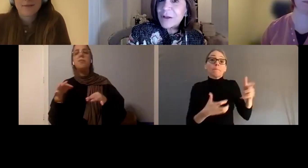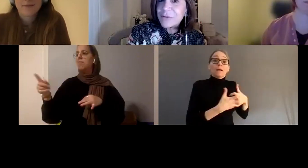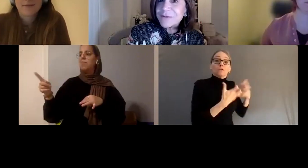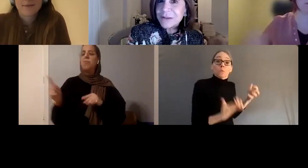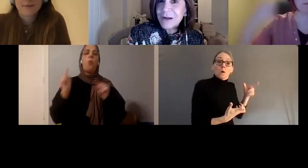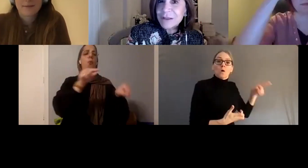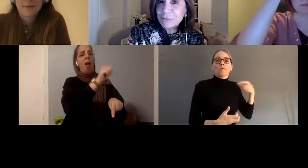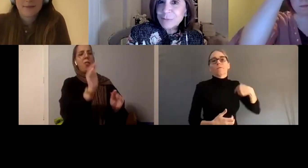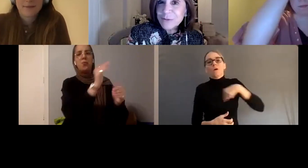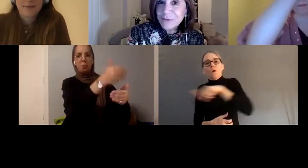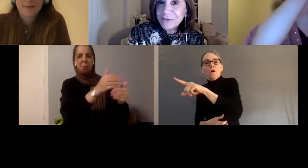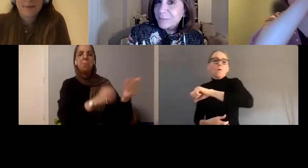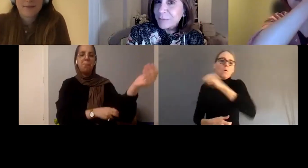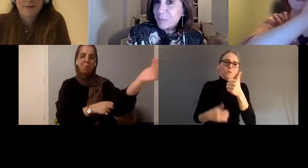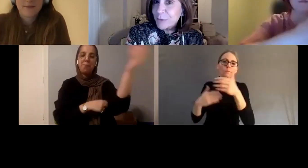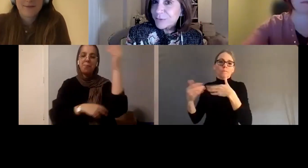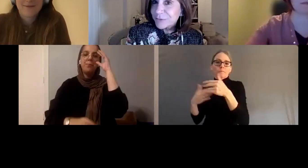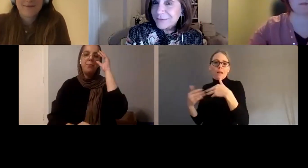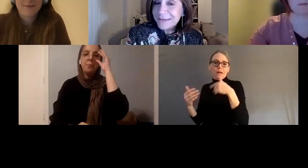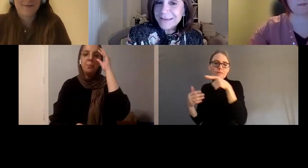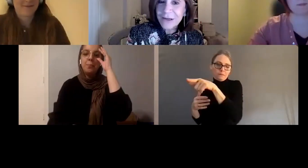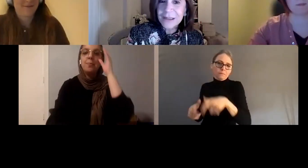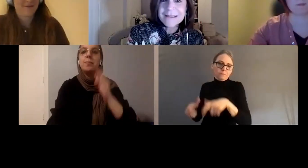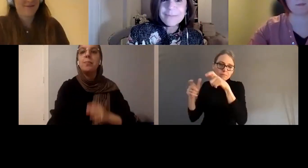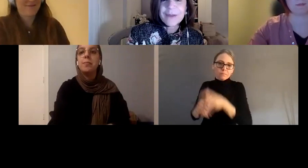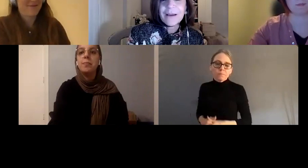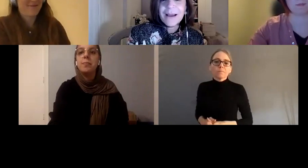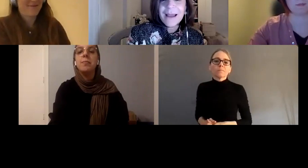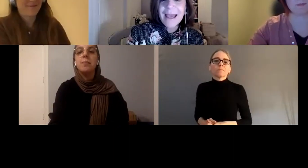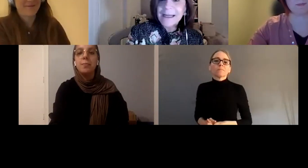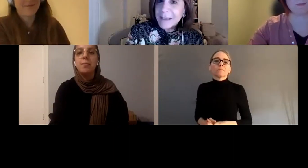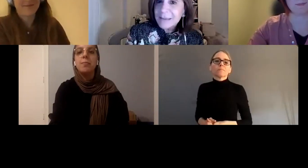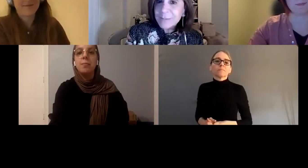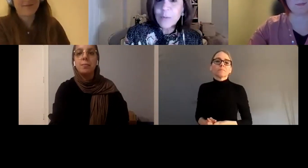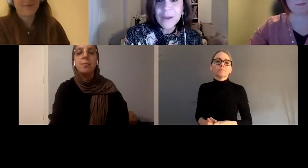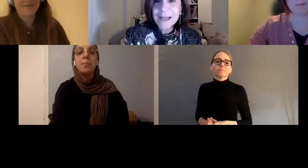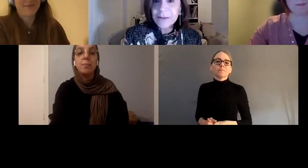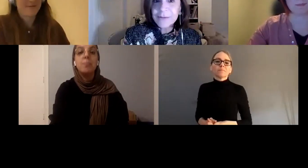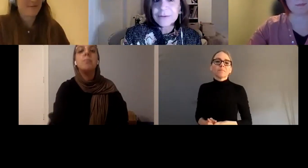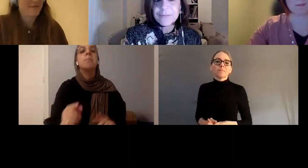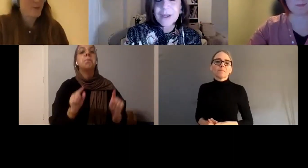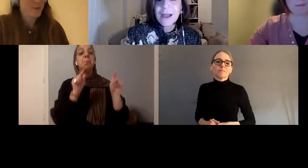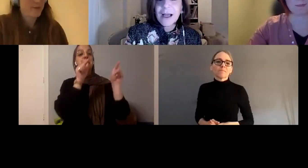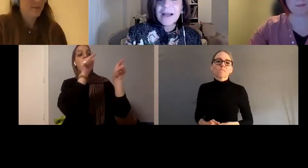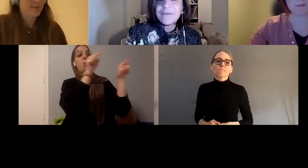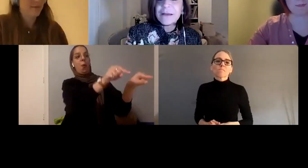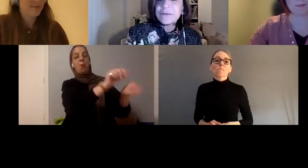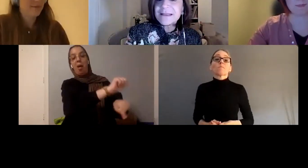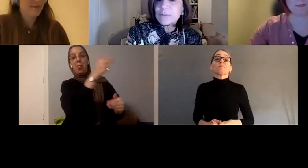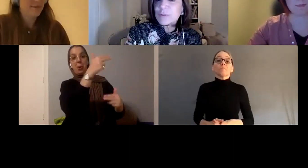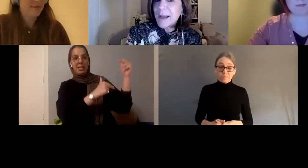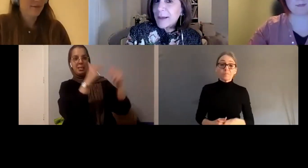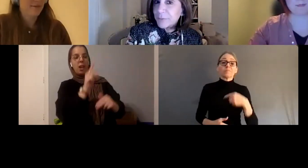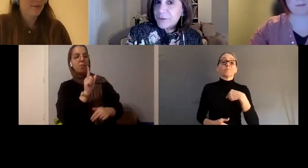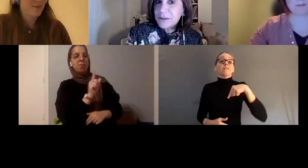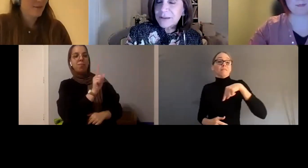for this other Xerox room so I could get my proposal Xeroxed. And I made my way down there. I found